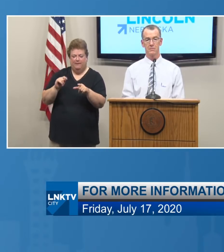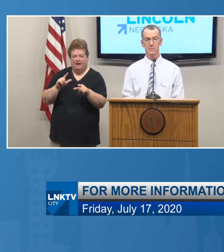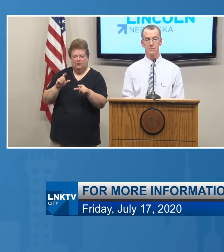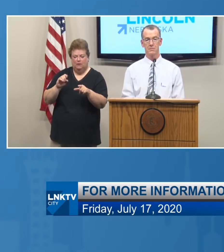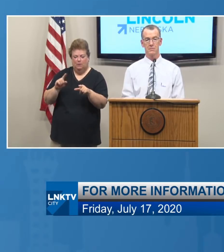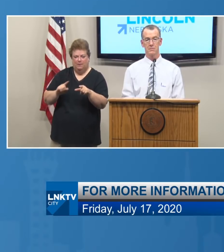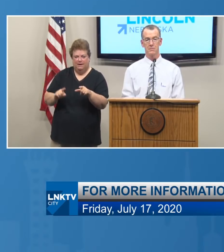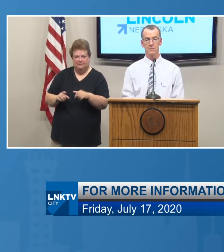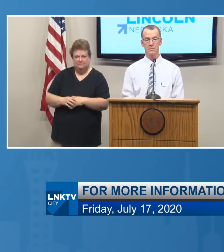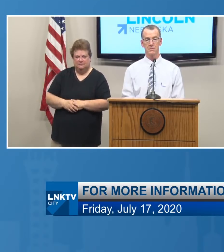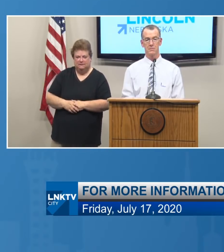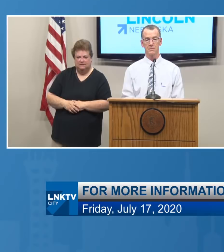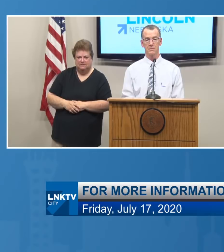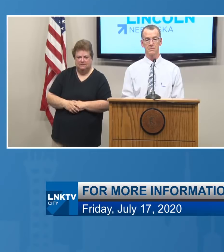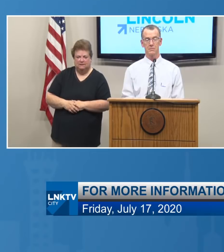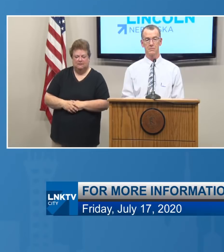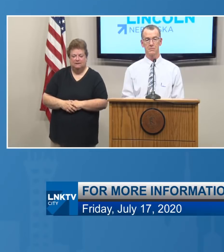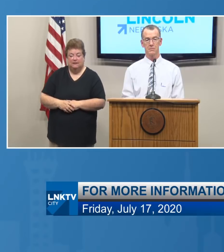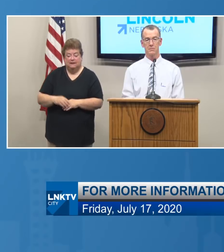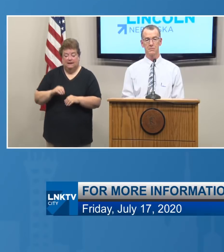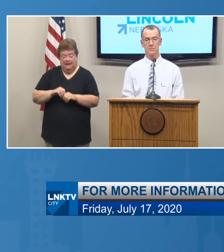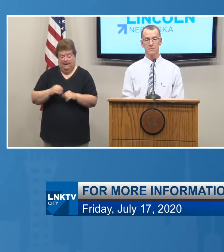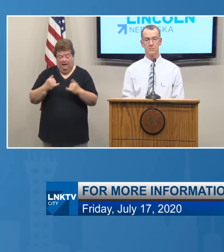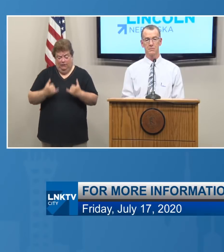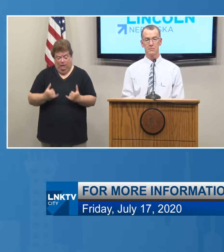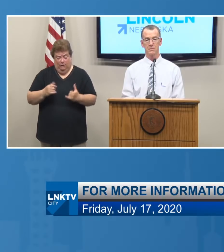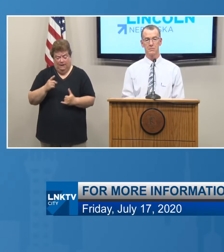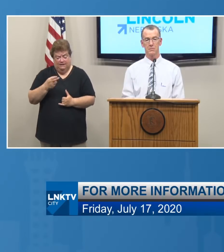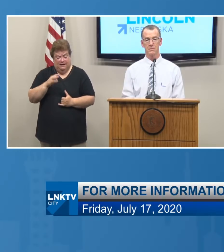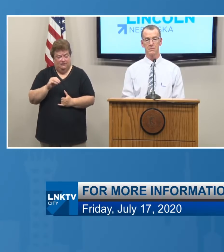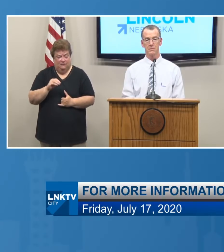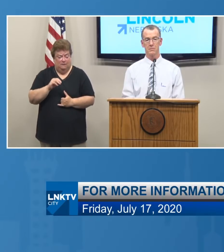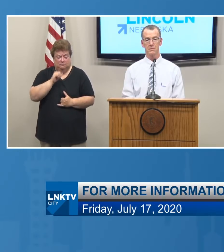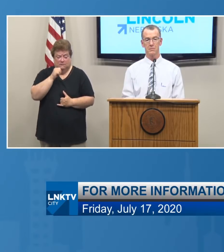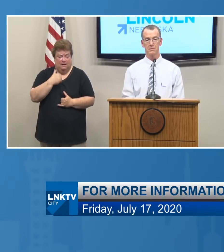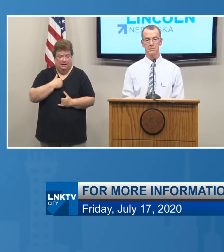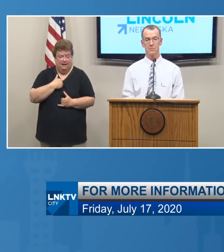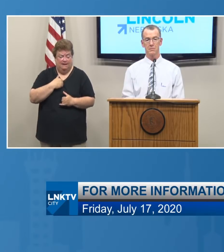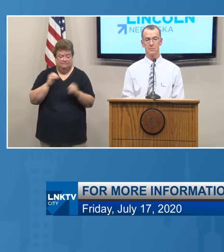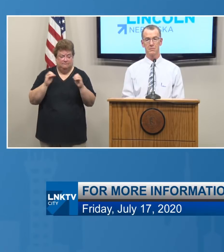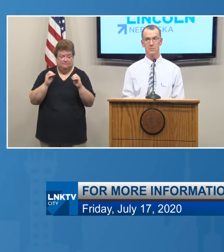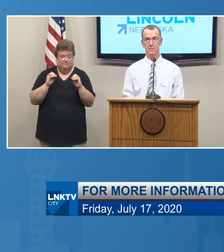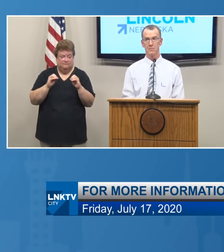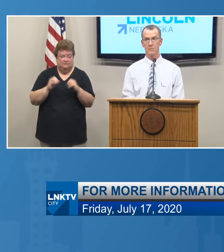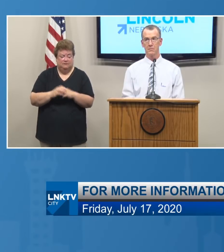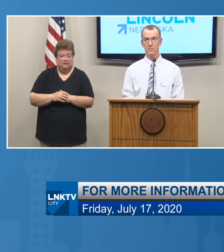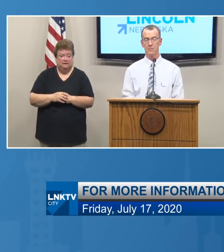Riley, there is nothing in the current DHM, and we can ask